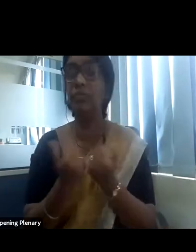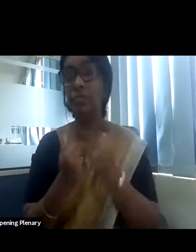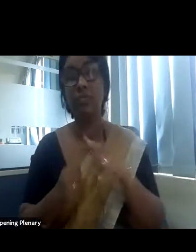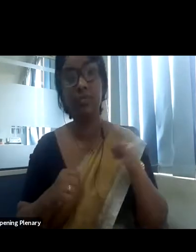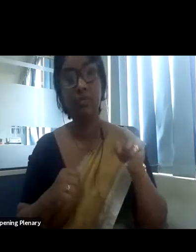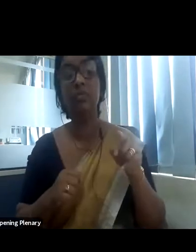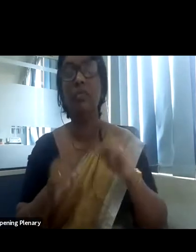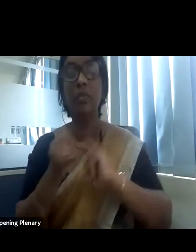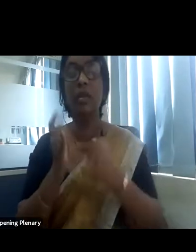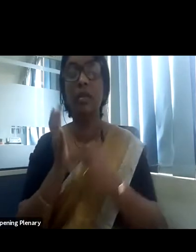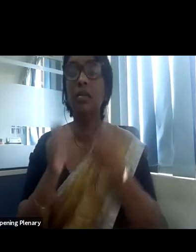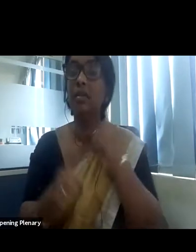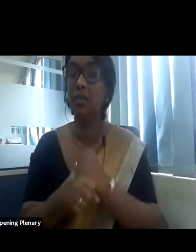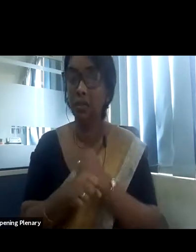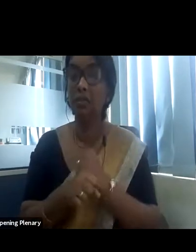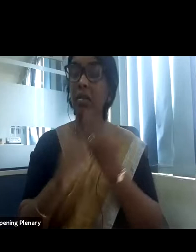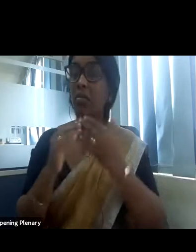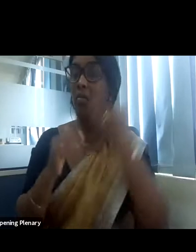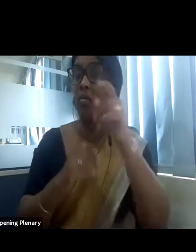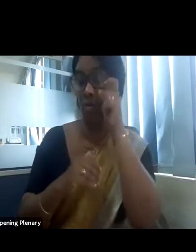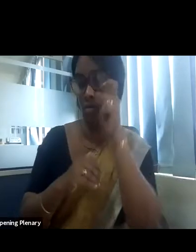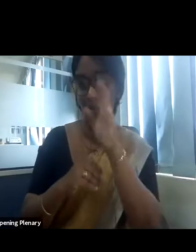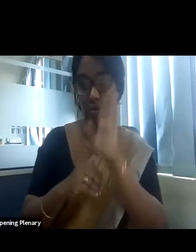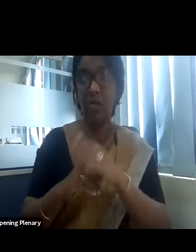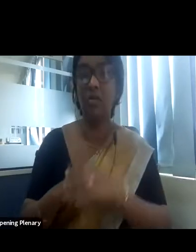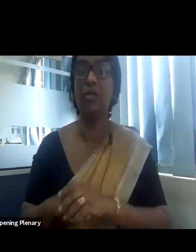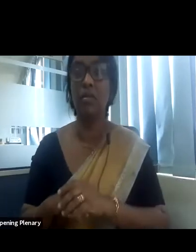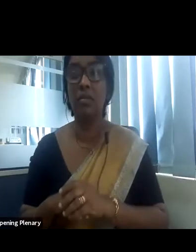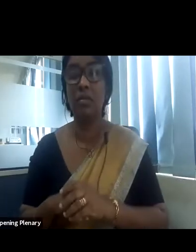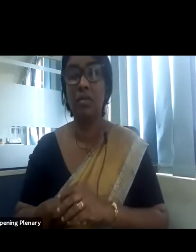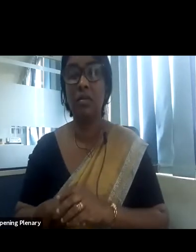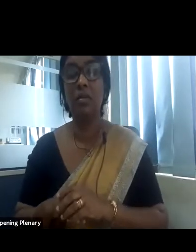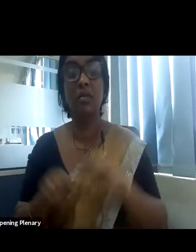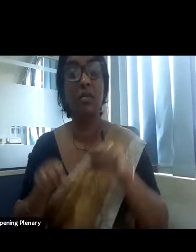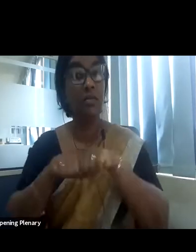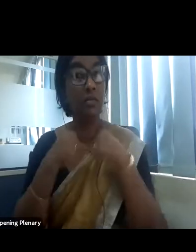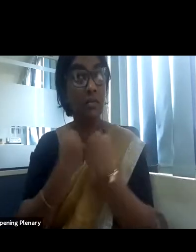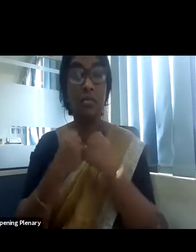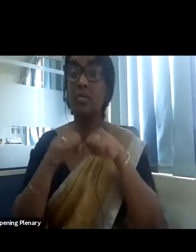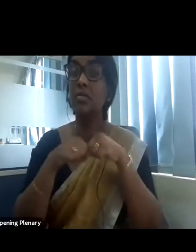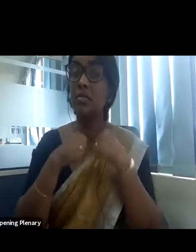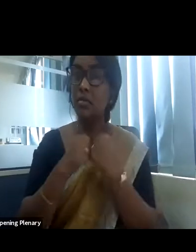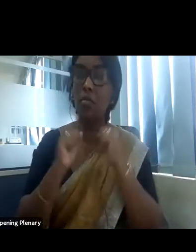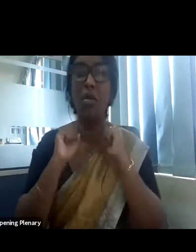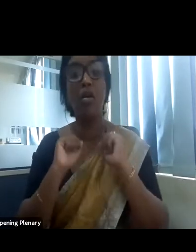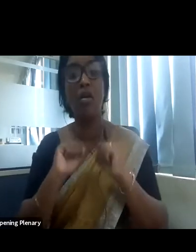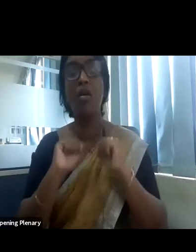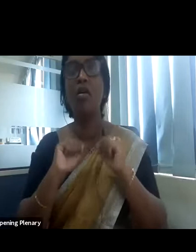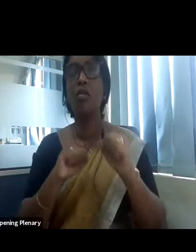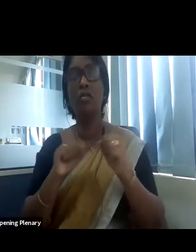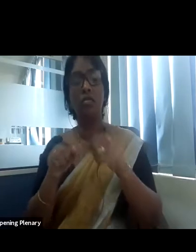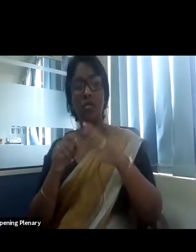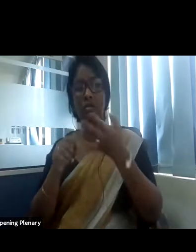and implementation by the corporate sector in the wake of the pandemic. The recently released